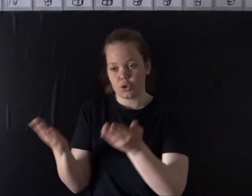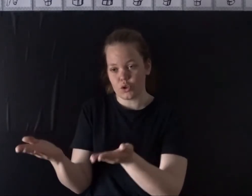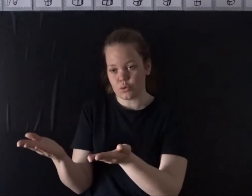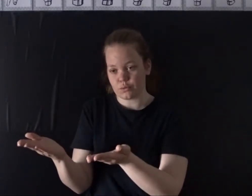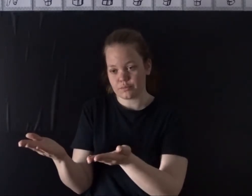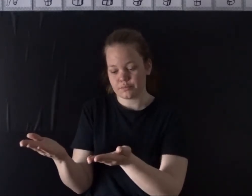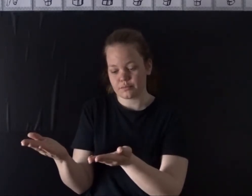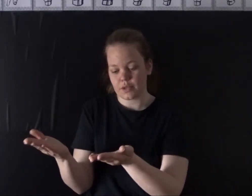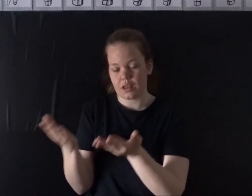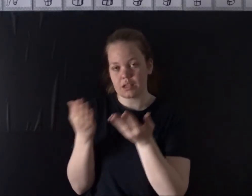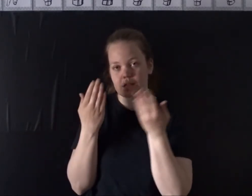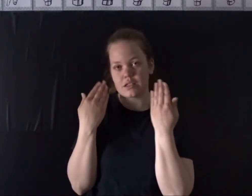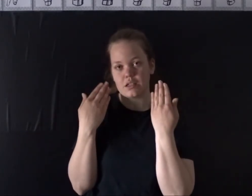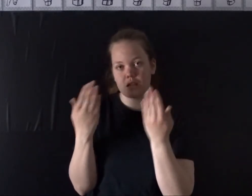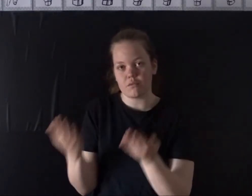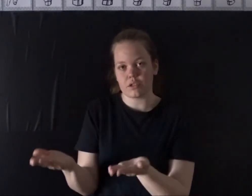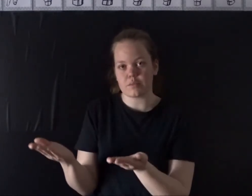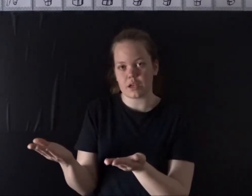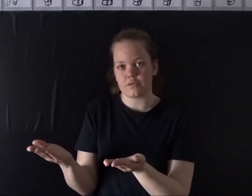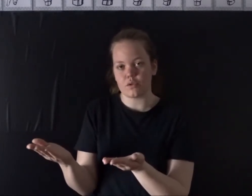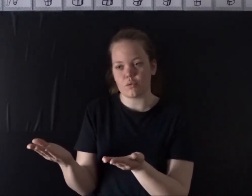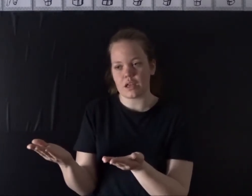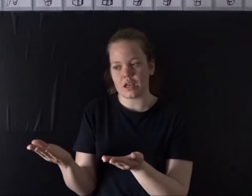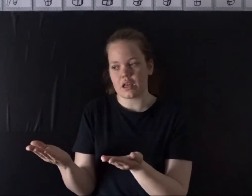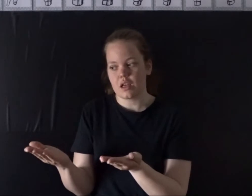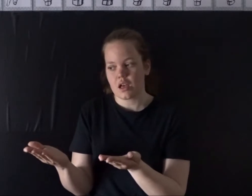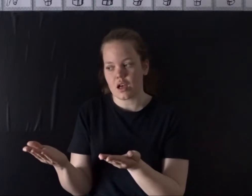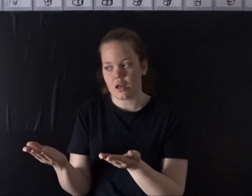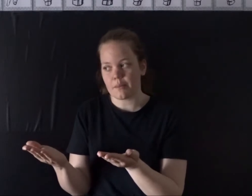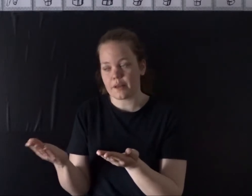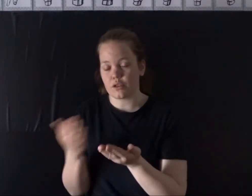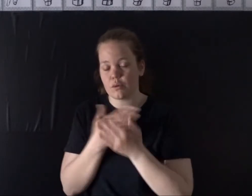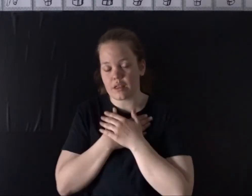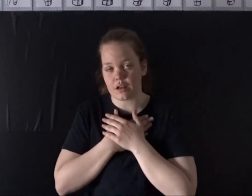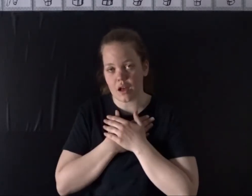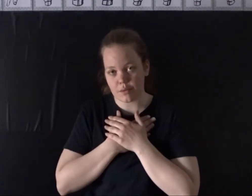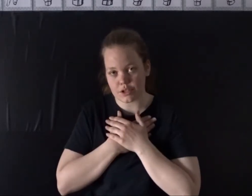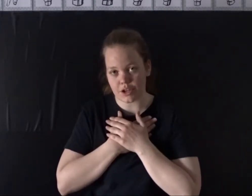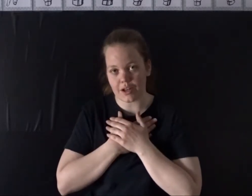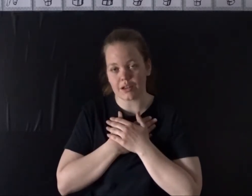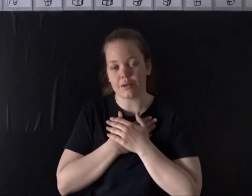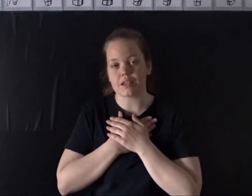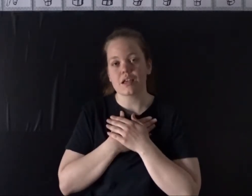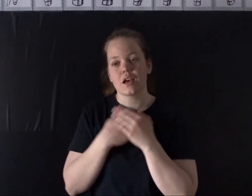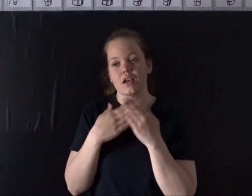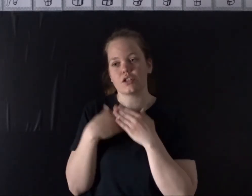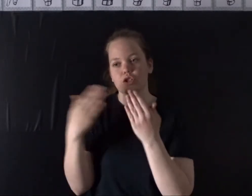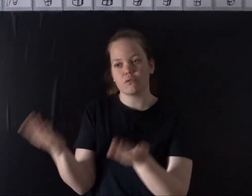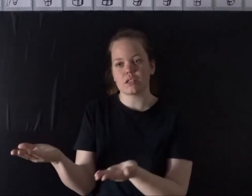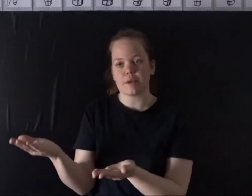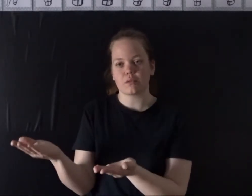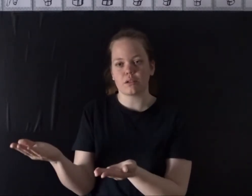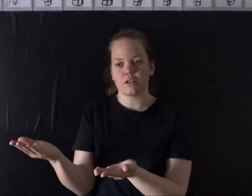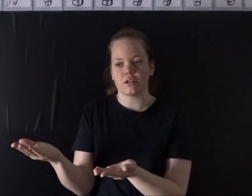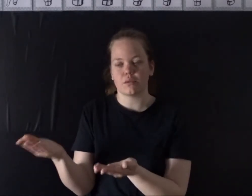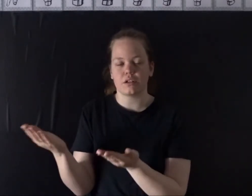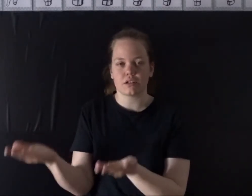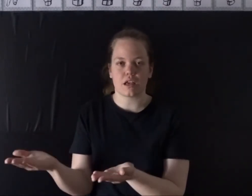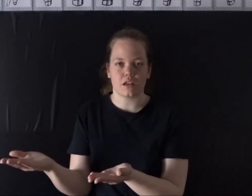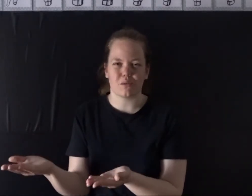you. And this is the respectful way, or the way that I was taught anyways, to show respect when you're saying you. It's kind